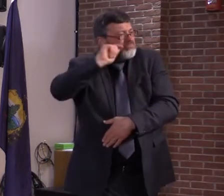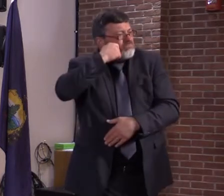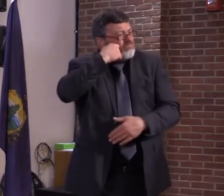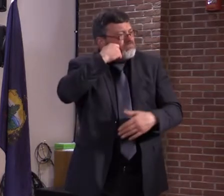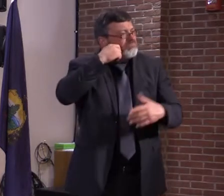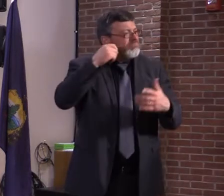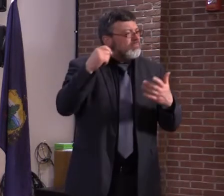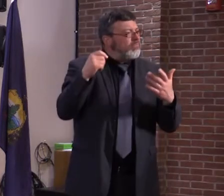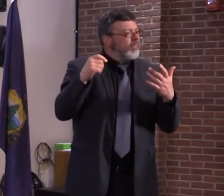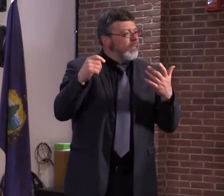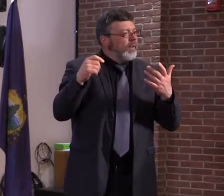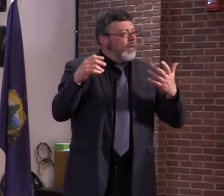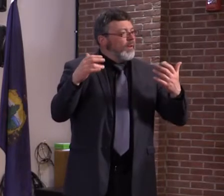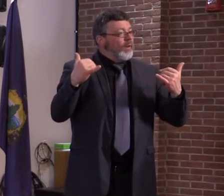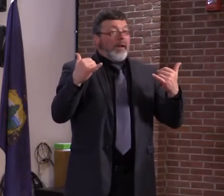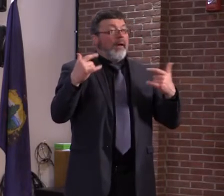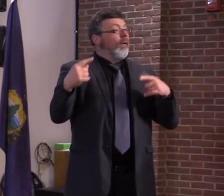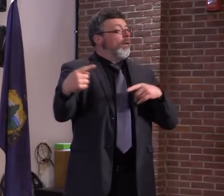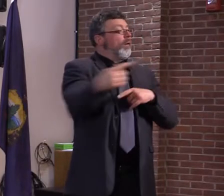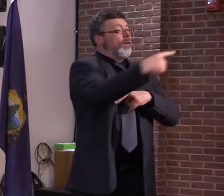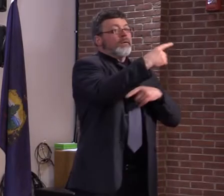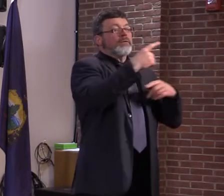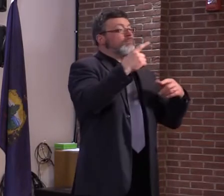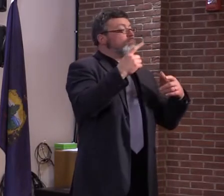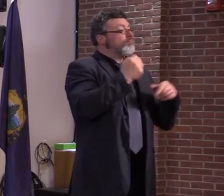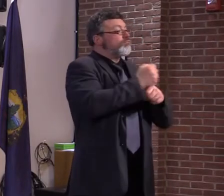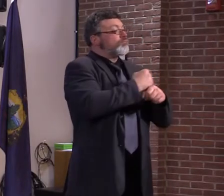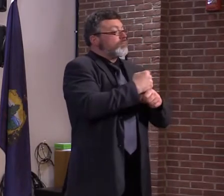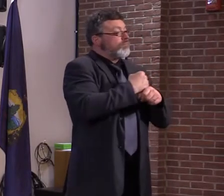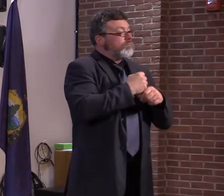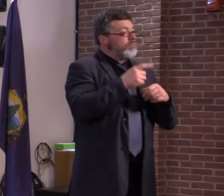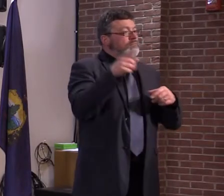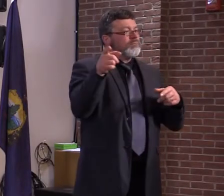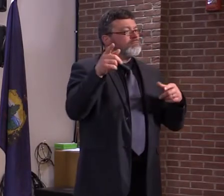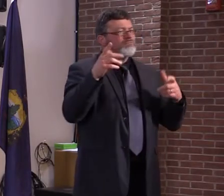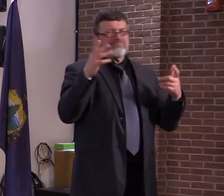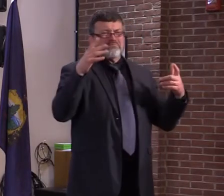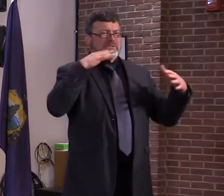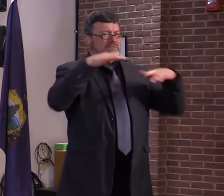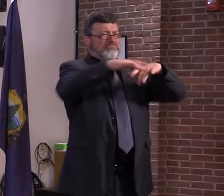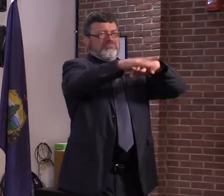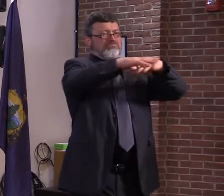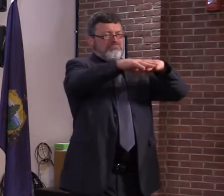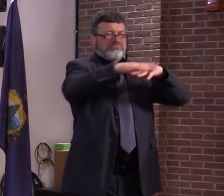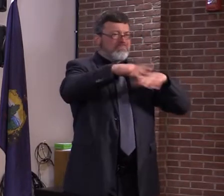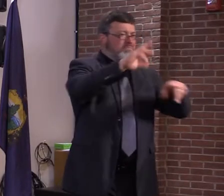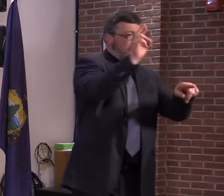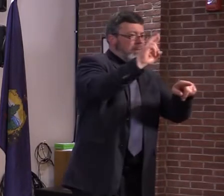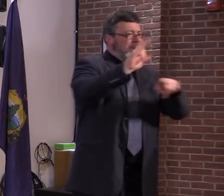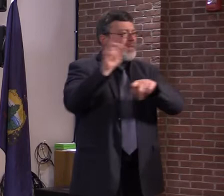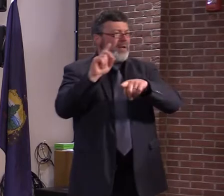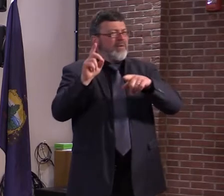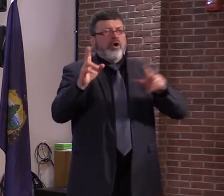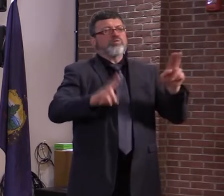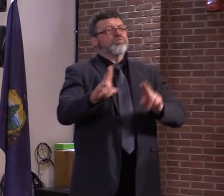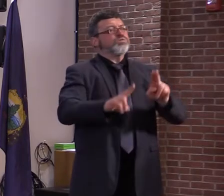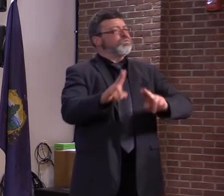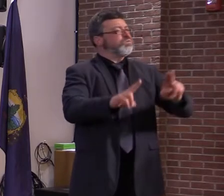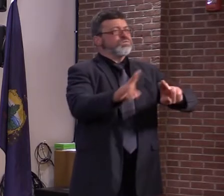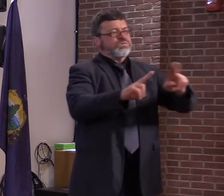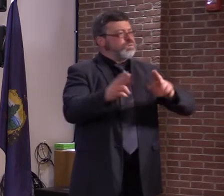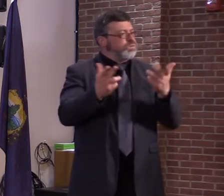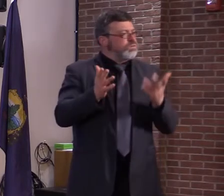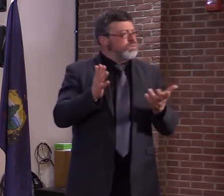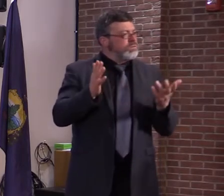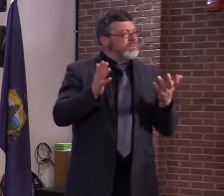of our coffee hours, you'll see people from both sides of the aisle, and we have great conversations. It doesn't mean that we have to agree.